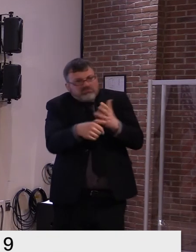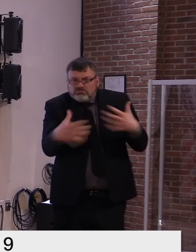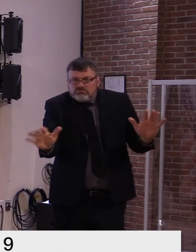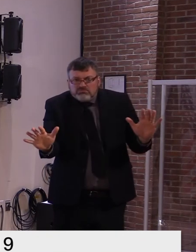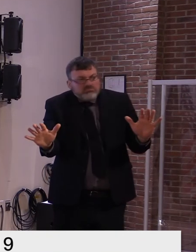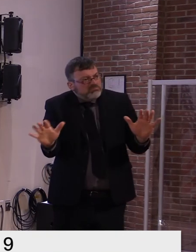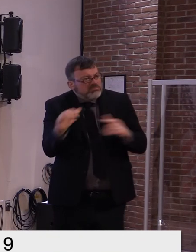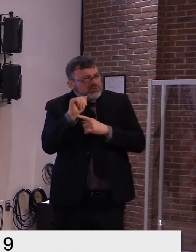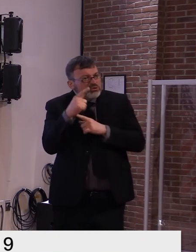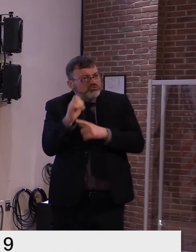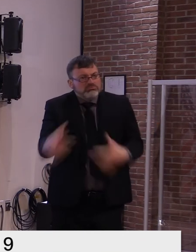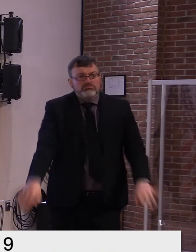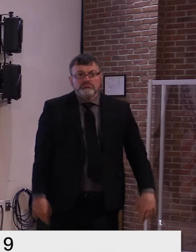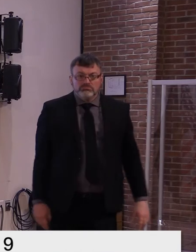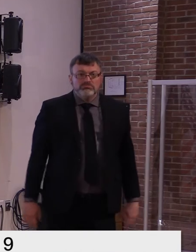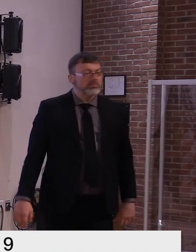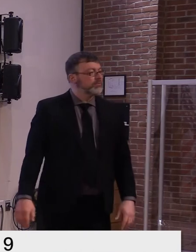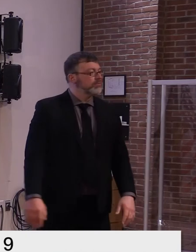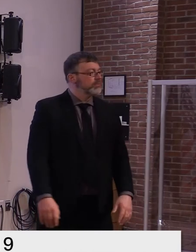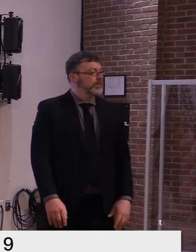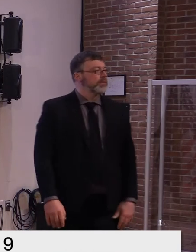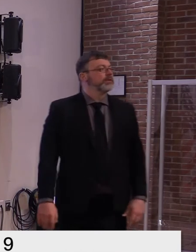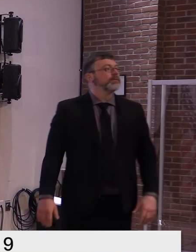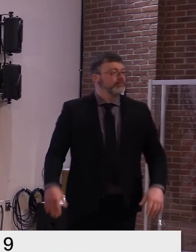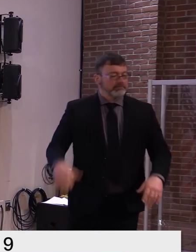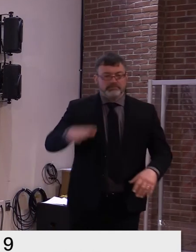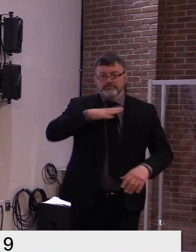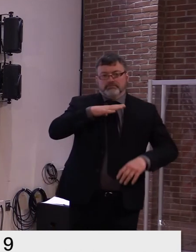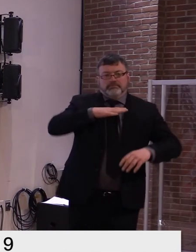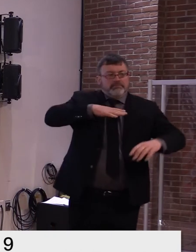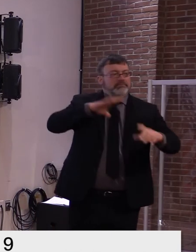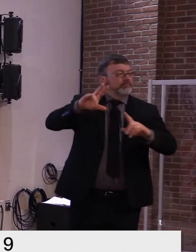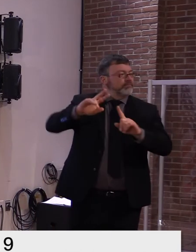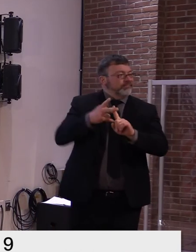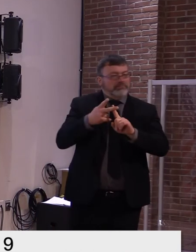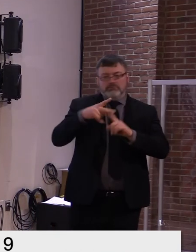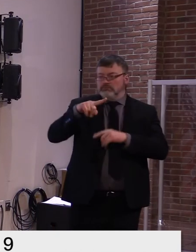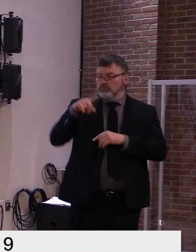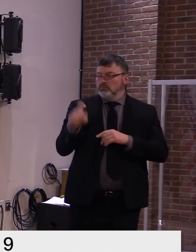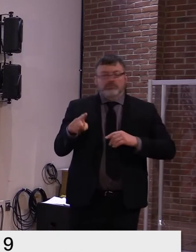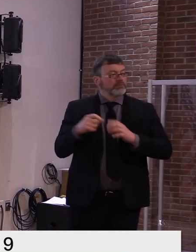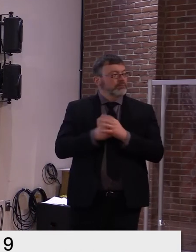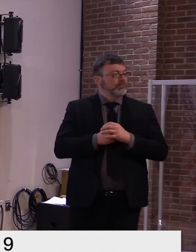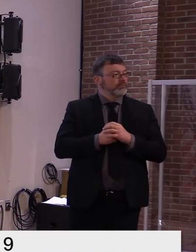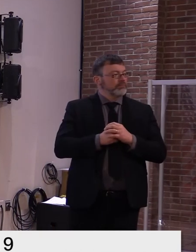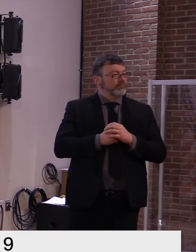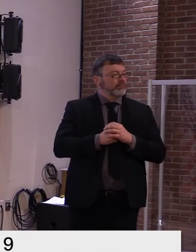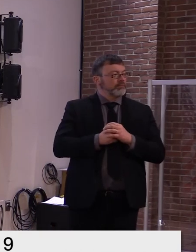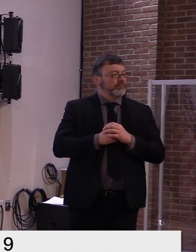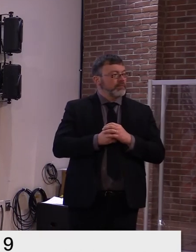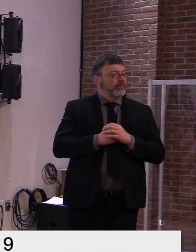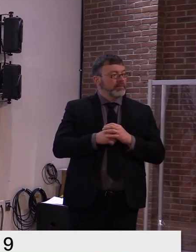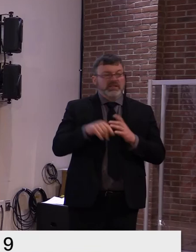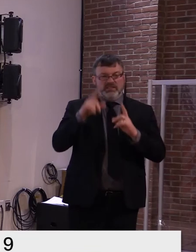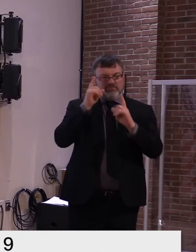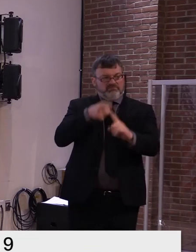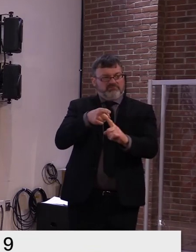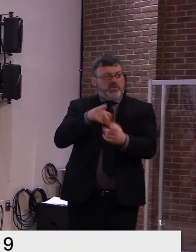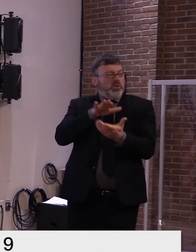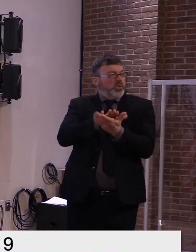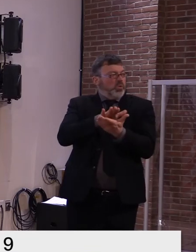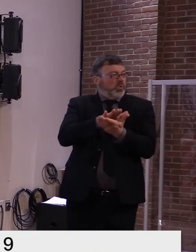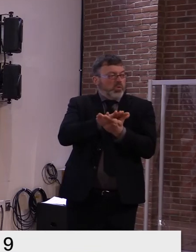Okay. And then my final question relates to schools, Sir Secretary French. I